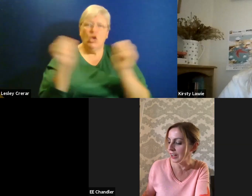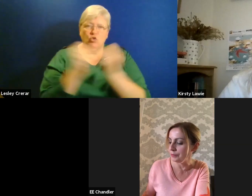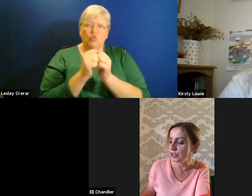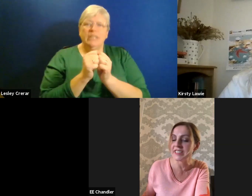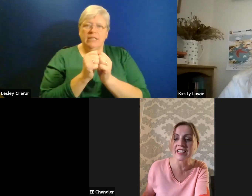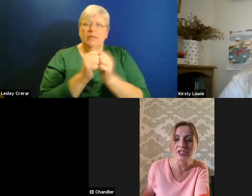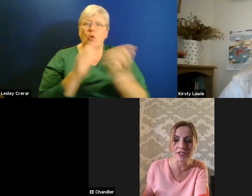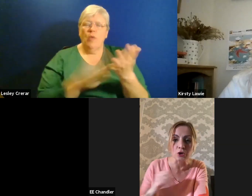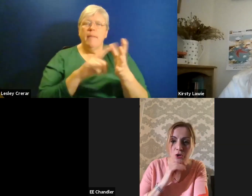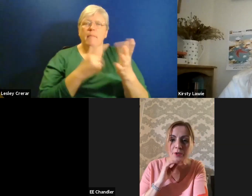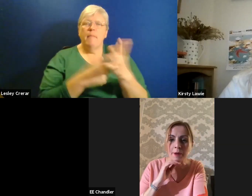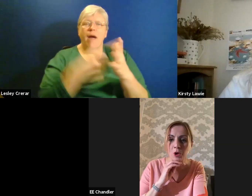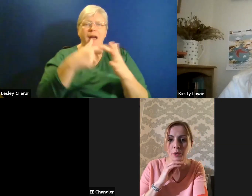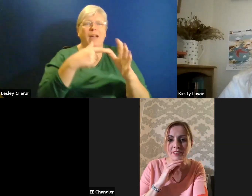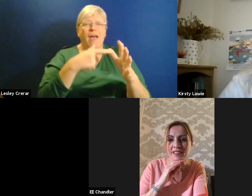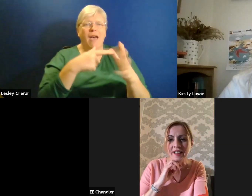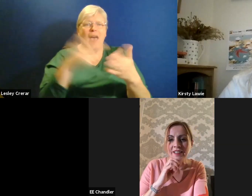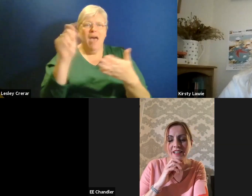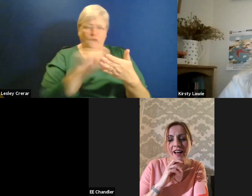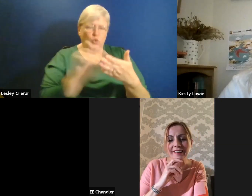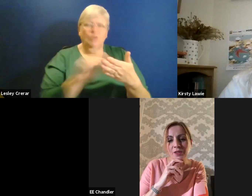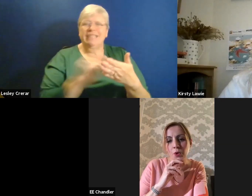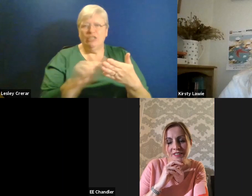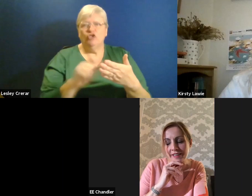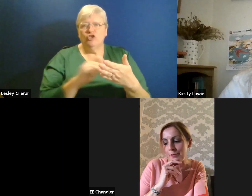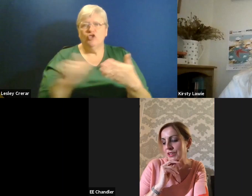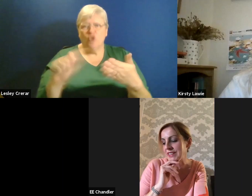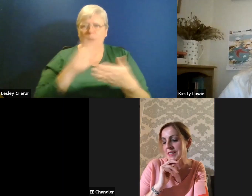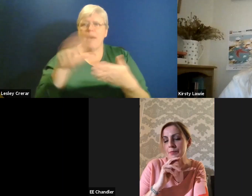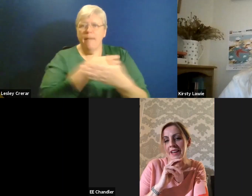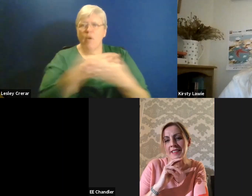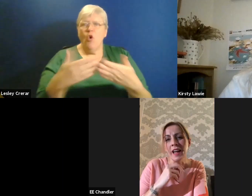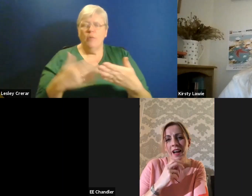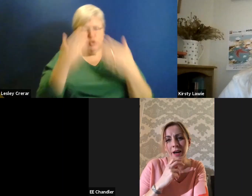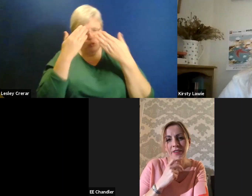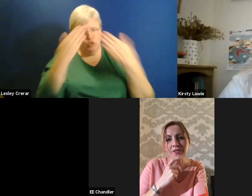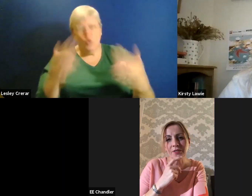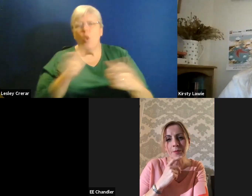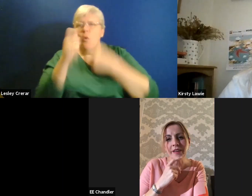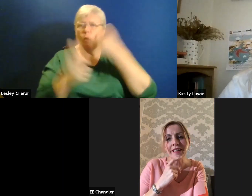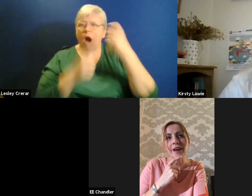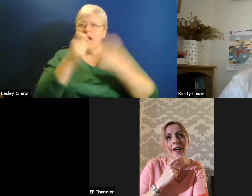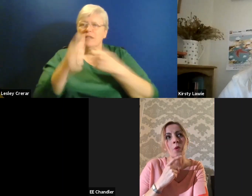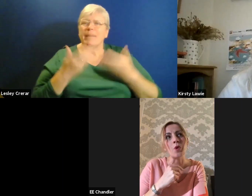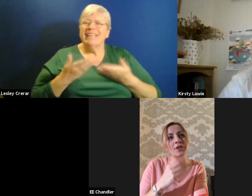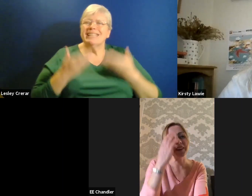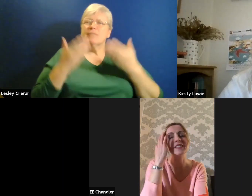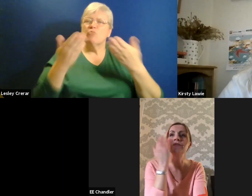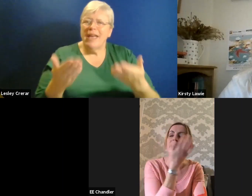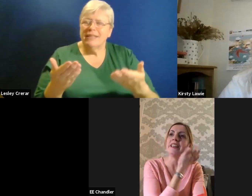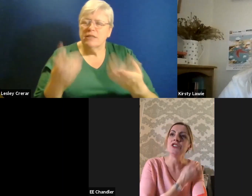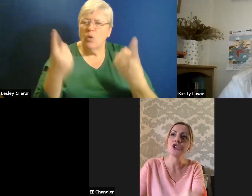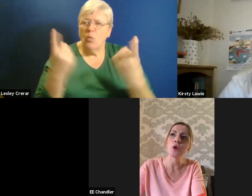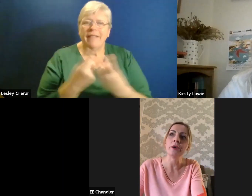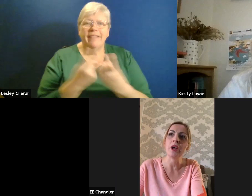have notations all over my poems to highlight the words that I'm going to express. I think for me, one of the things